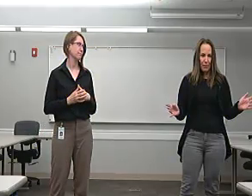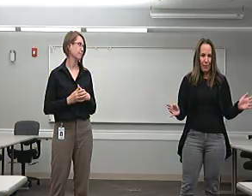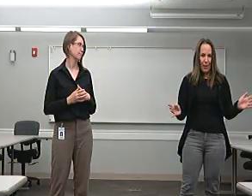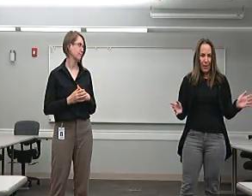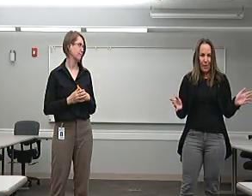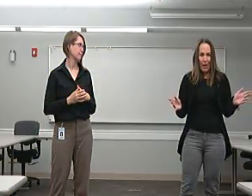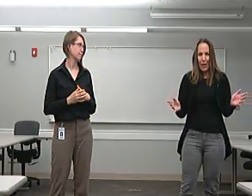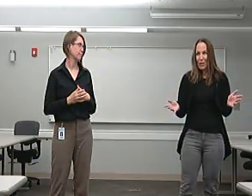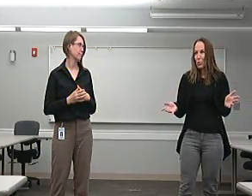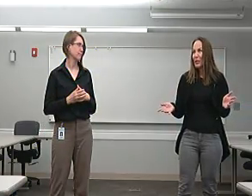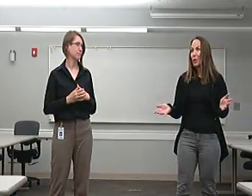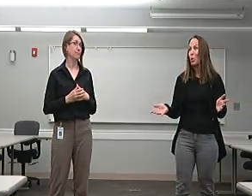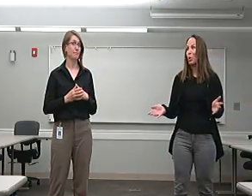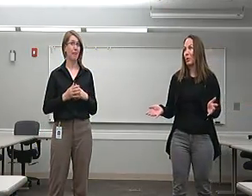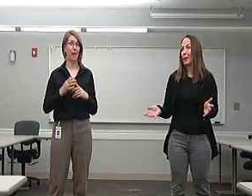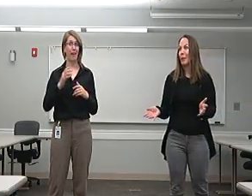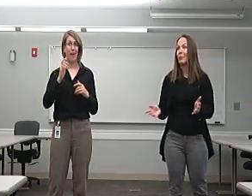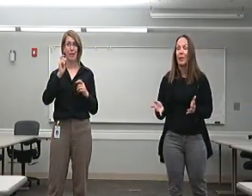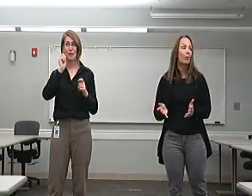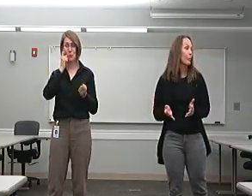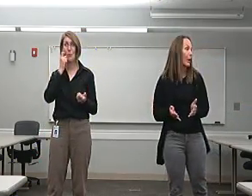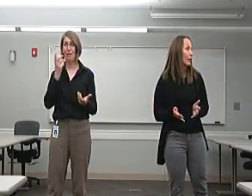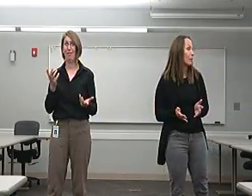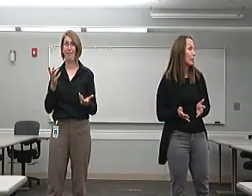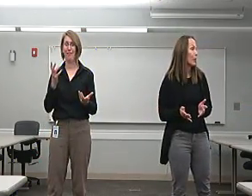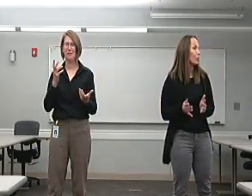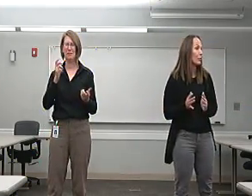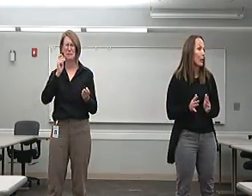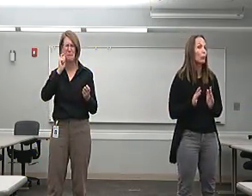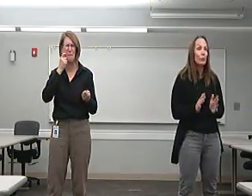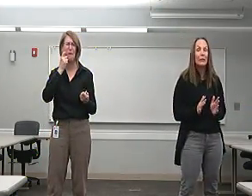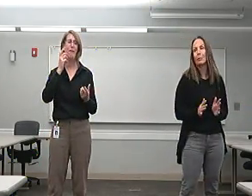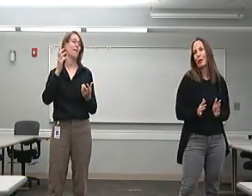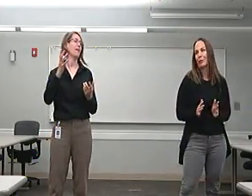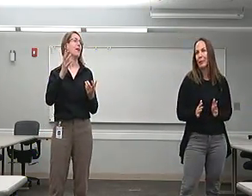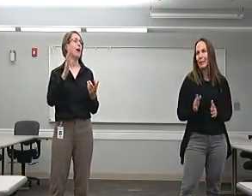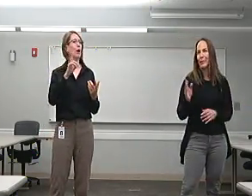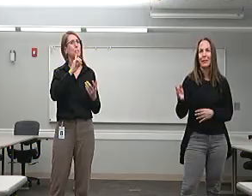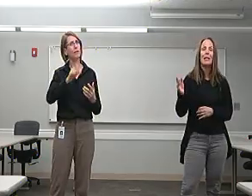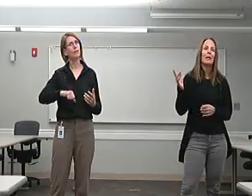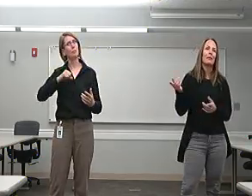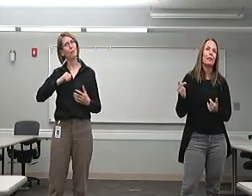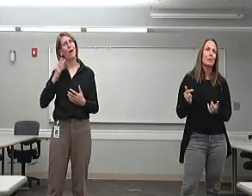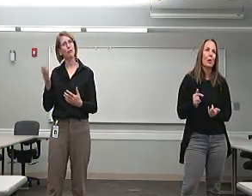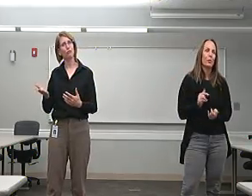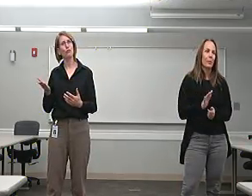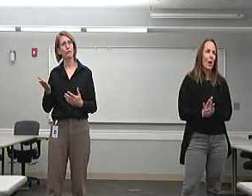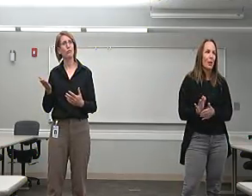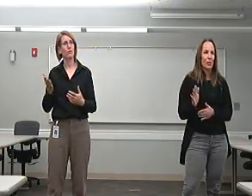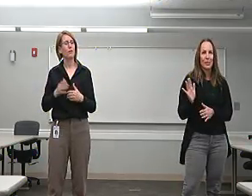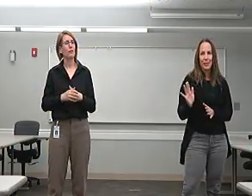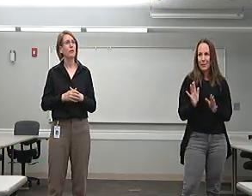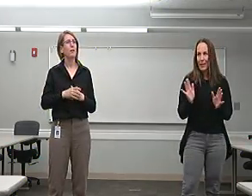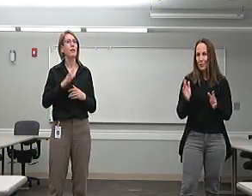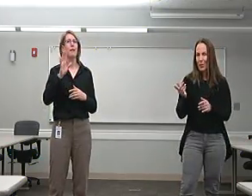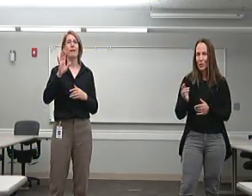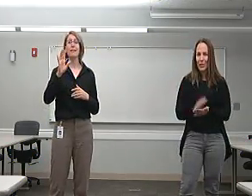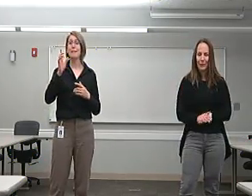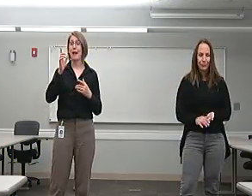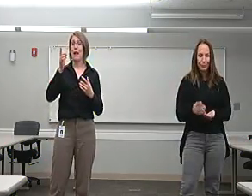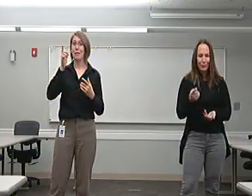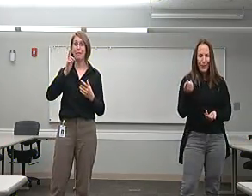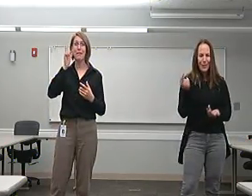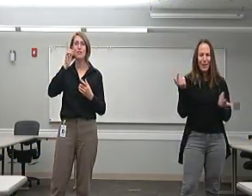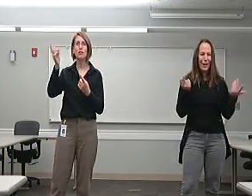it's really cool. I'm very proud. I'm really proud of Leah. In fact, Leah comes home from college on Sunday, on Mother's Day. And we